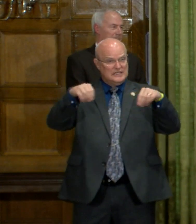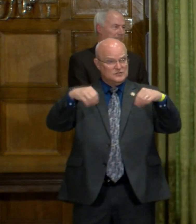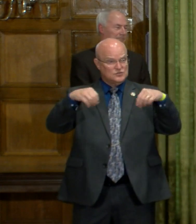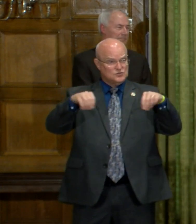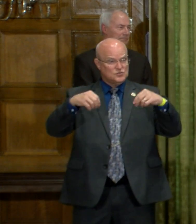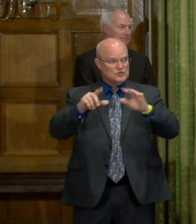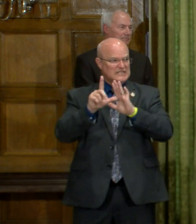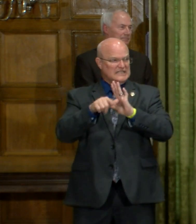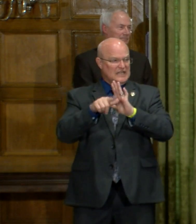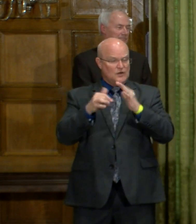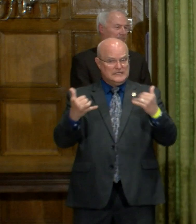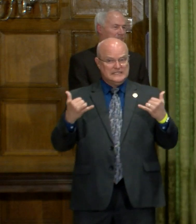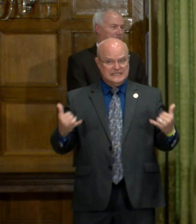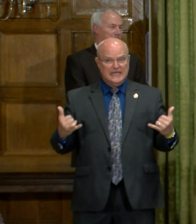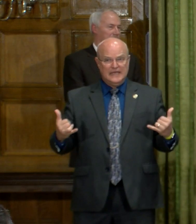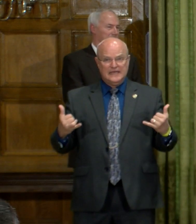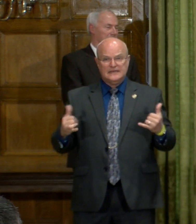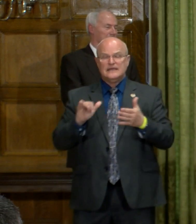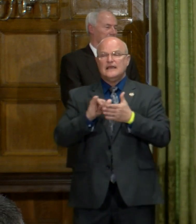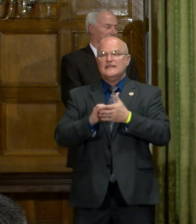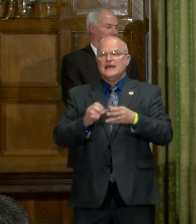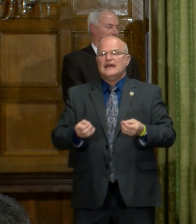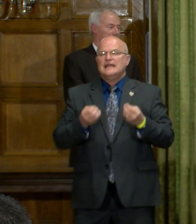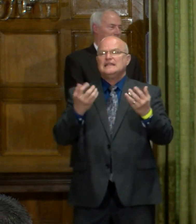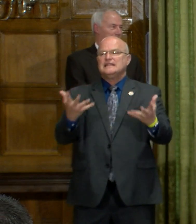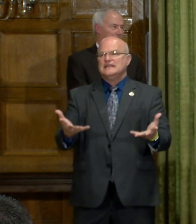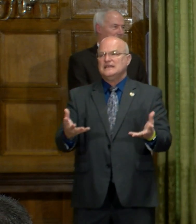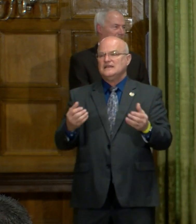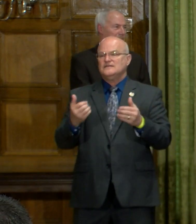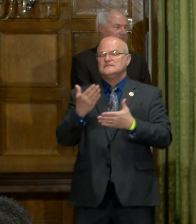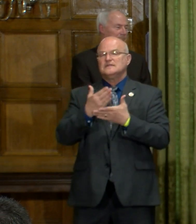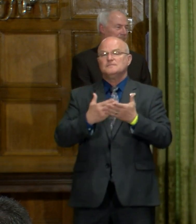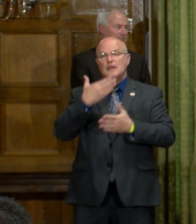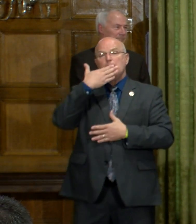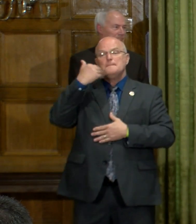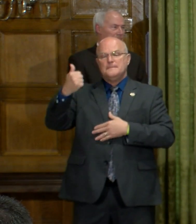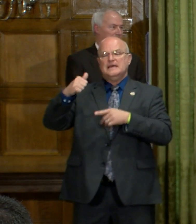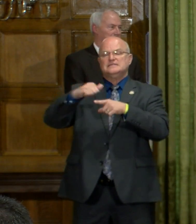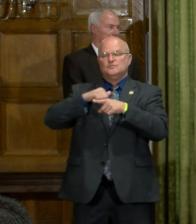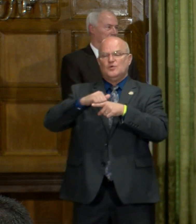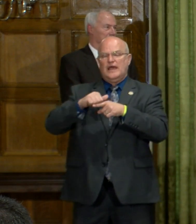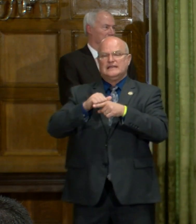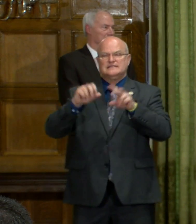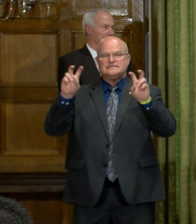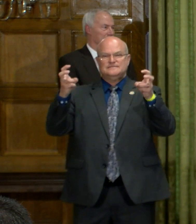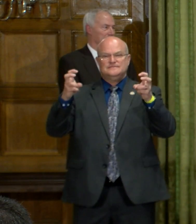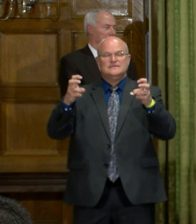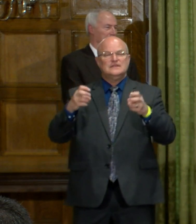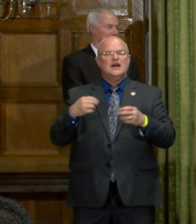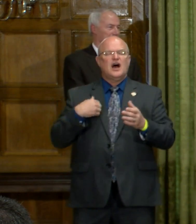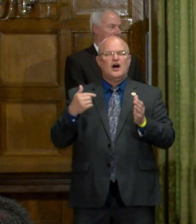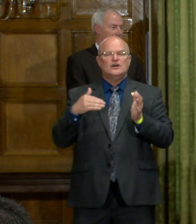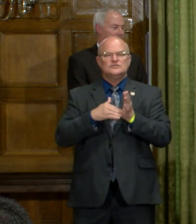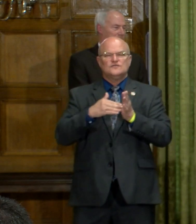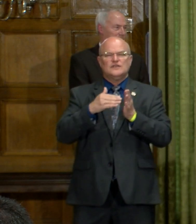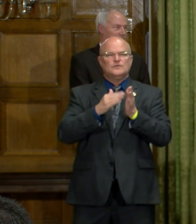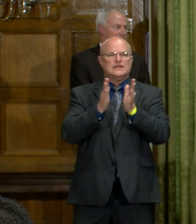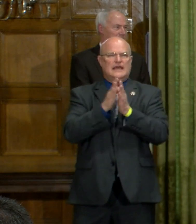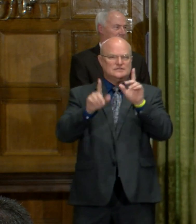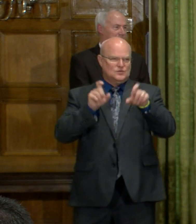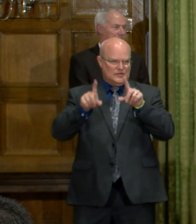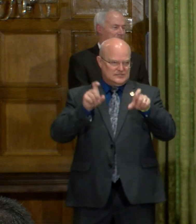stores later today that give some best practices to implement as well as some frequently asked